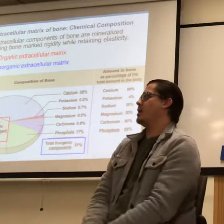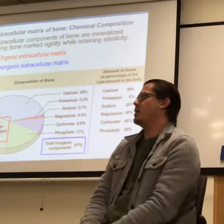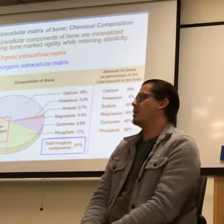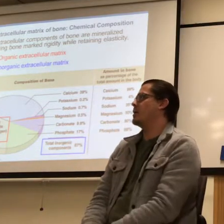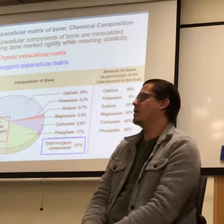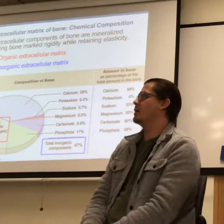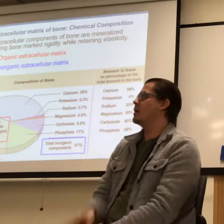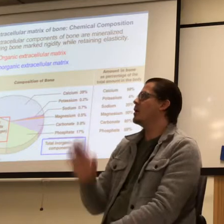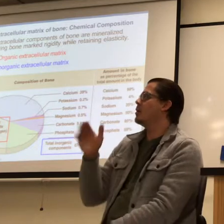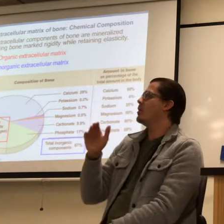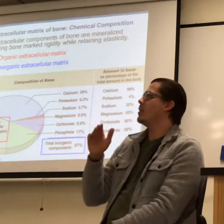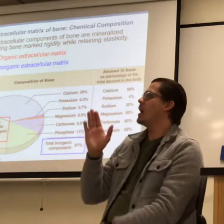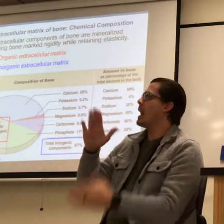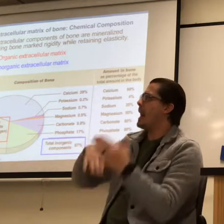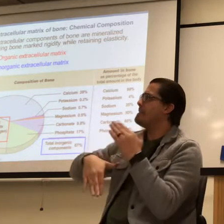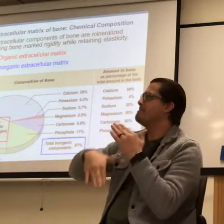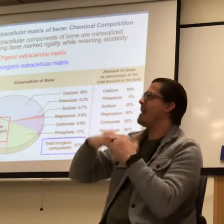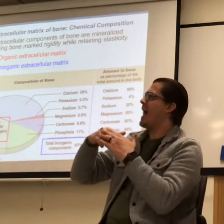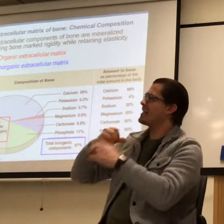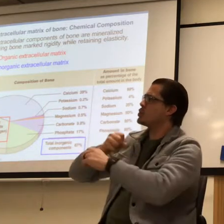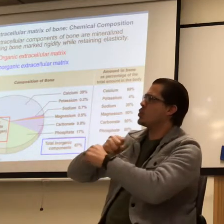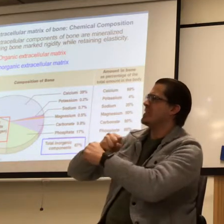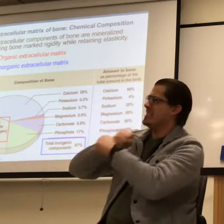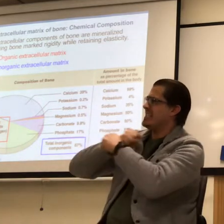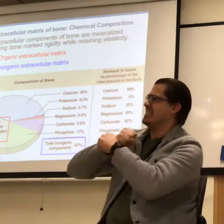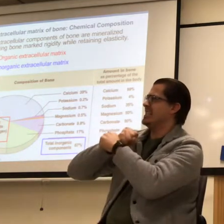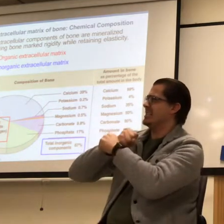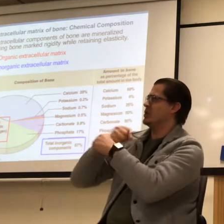So I'll write max resistance